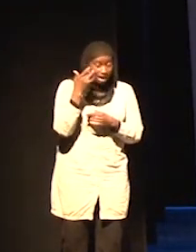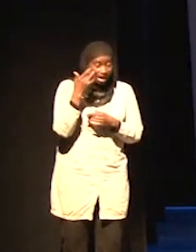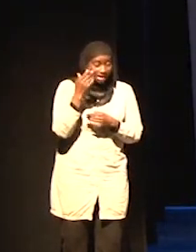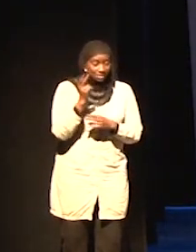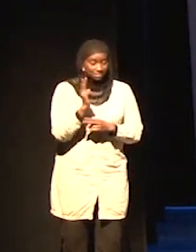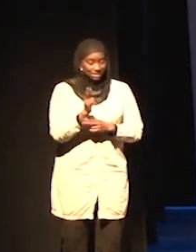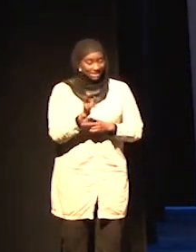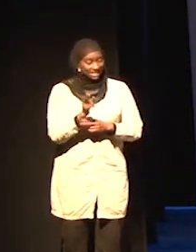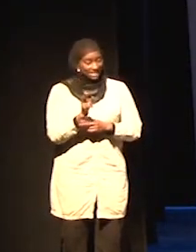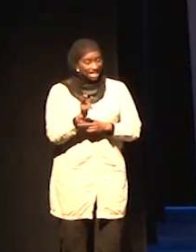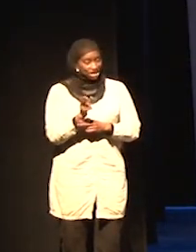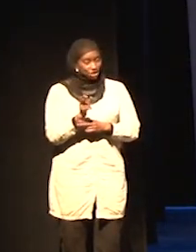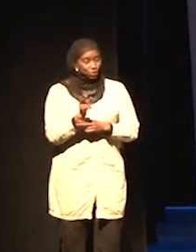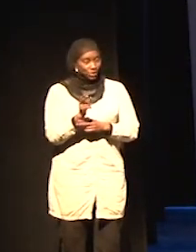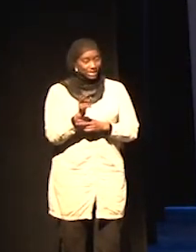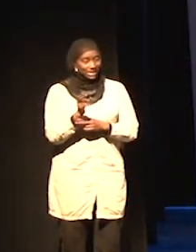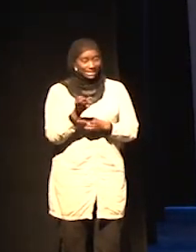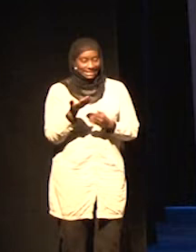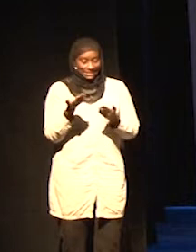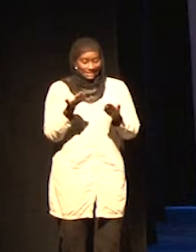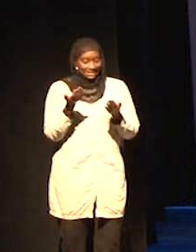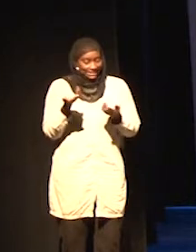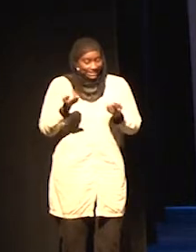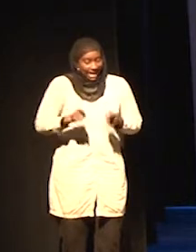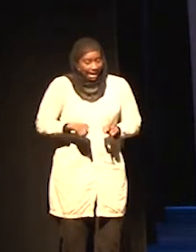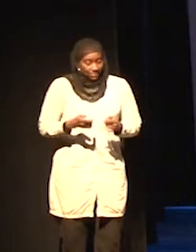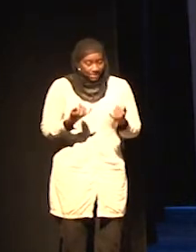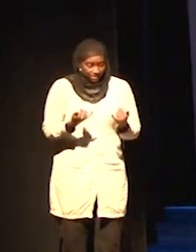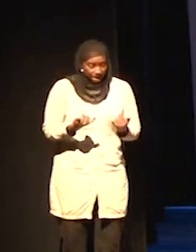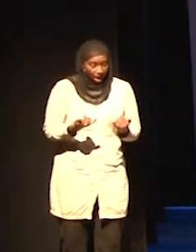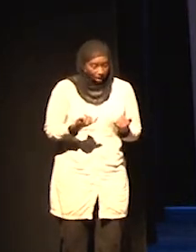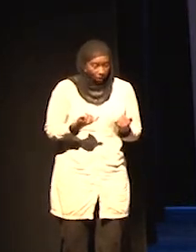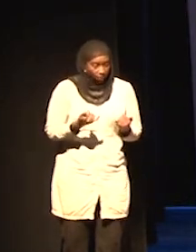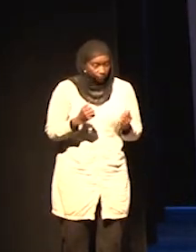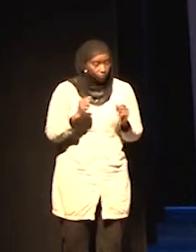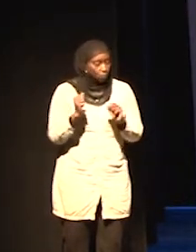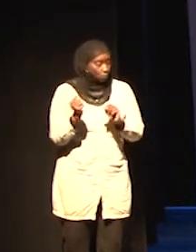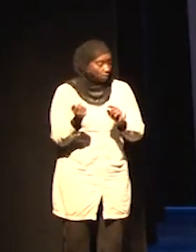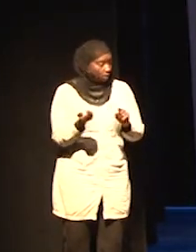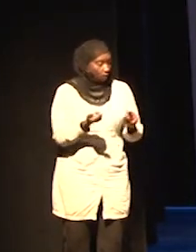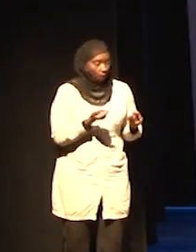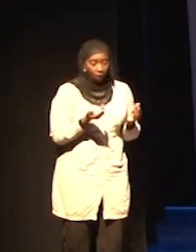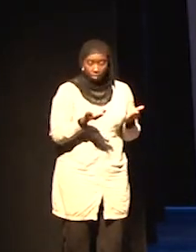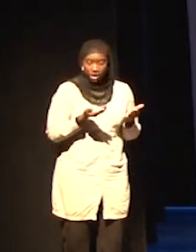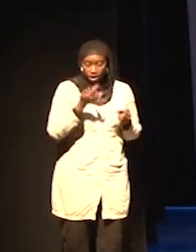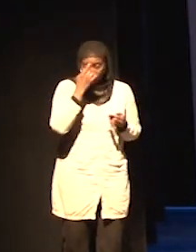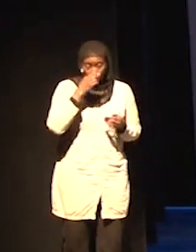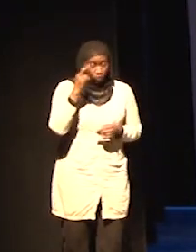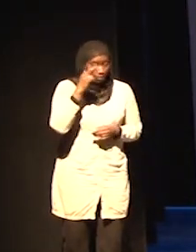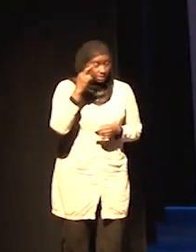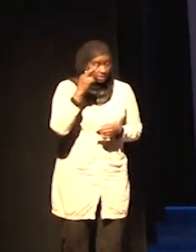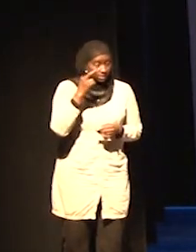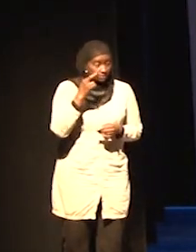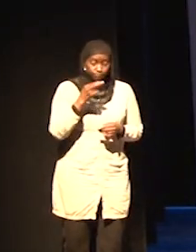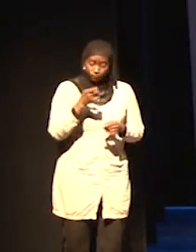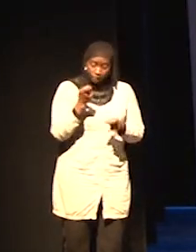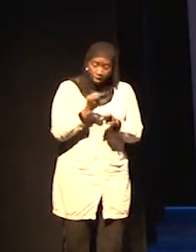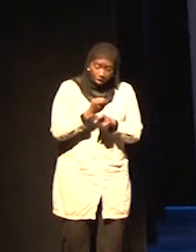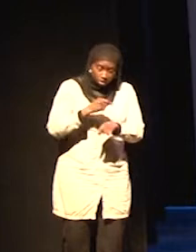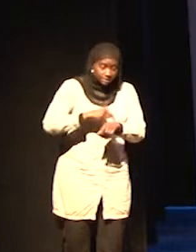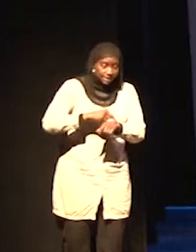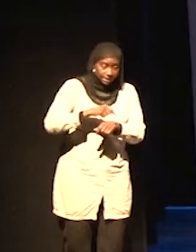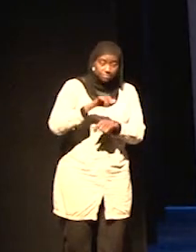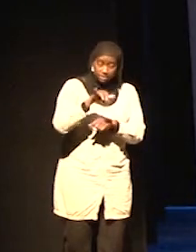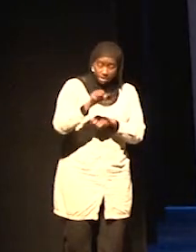in this time. Difficult times, yes, for some very difficult time. I was